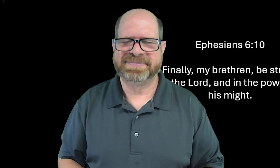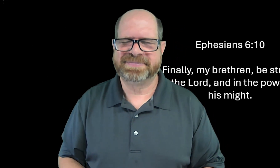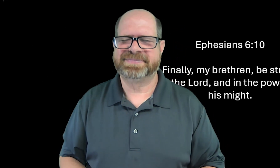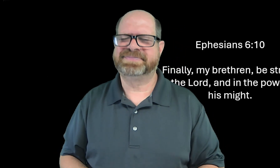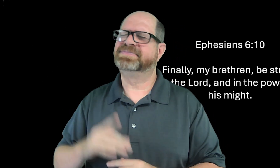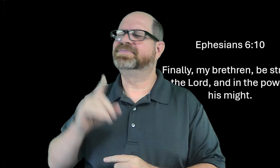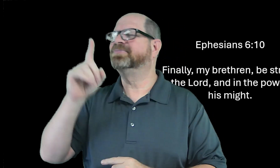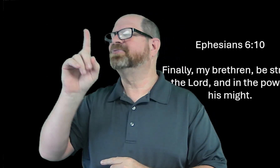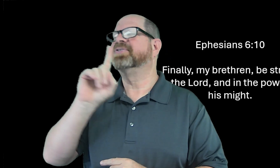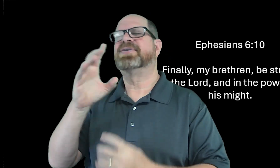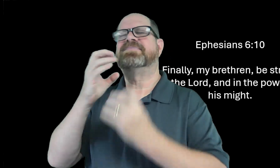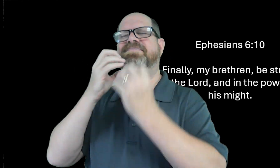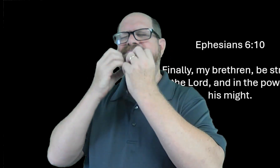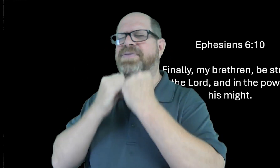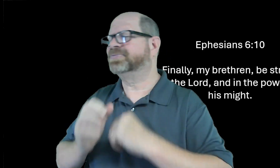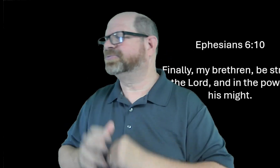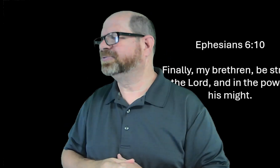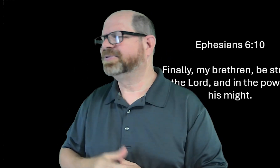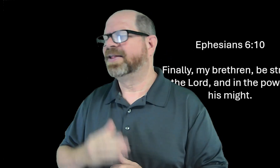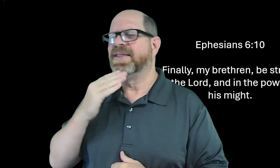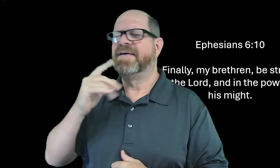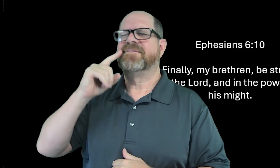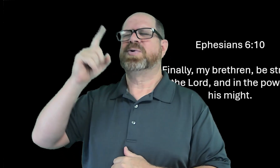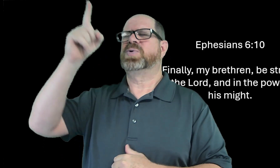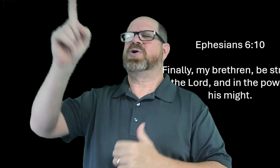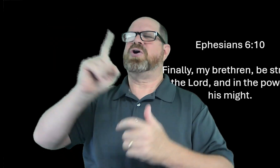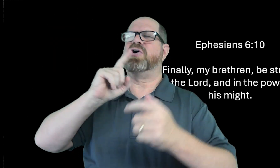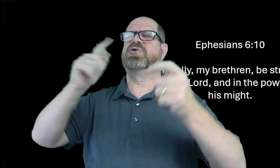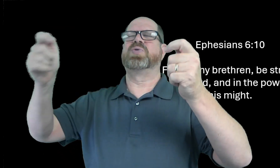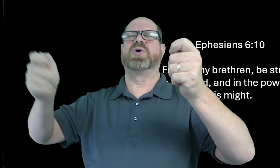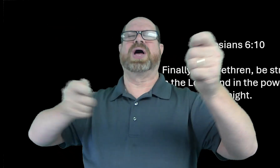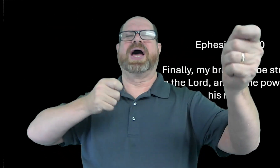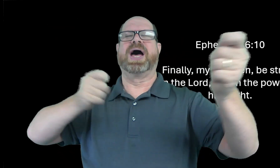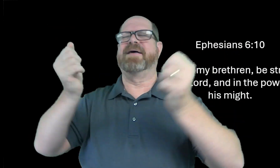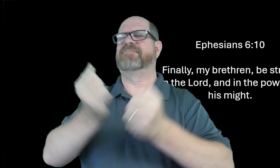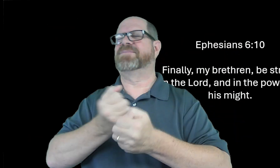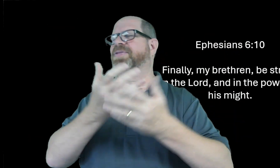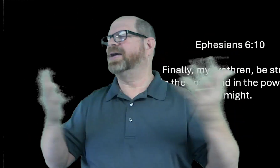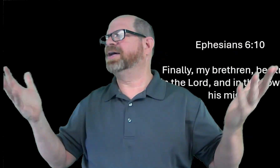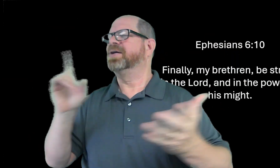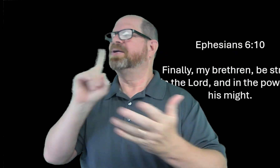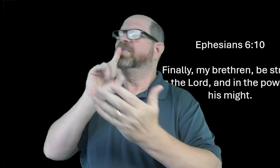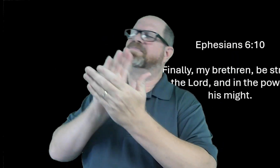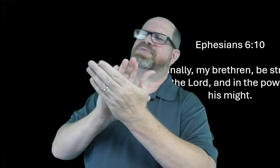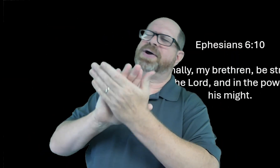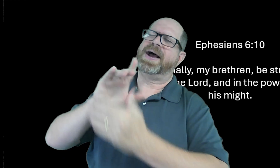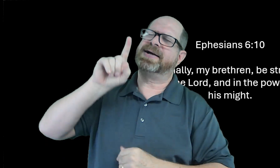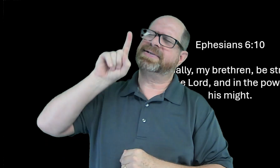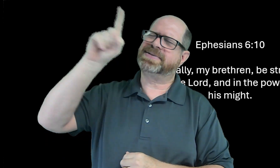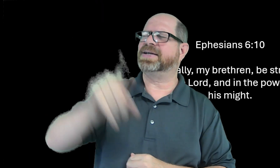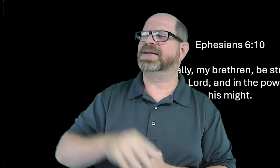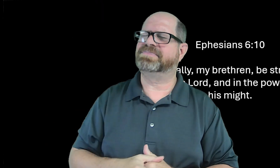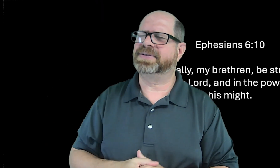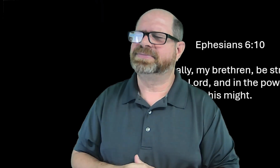back. You're really precious to us, and we're so glad you reign over everything. We praise